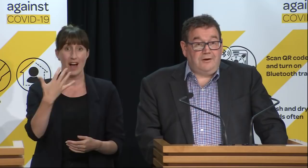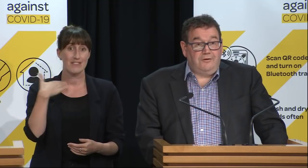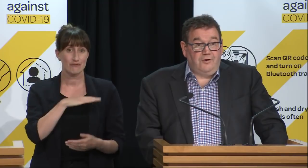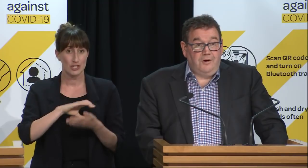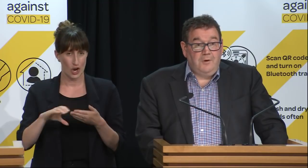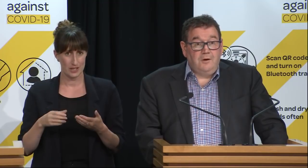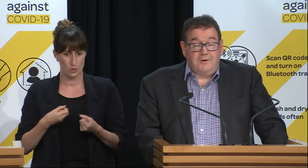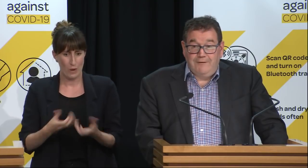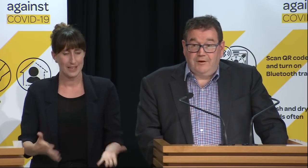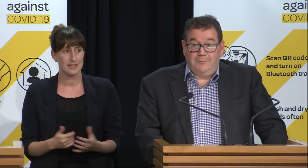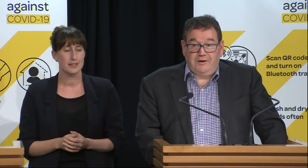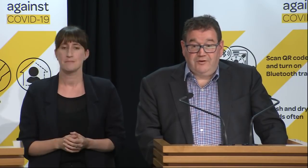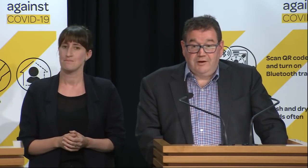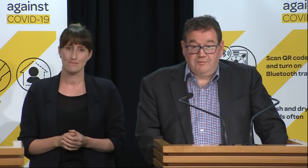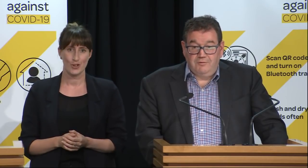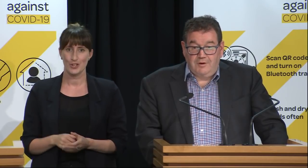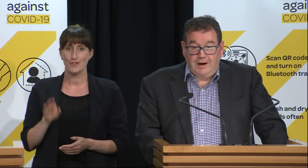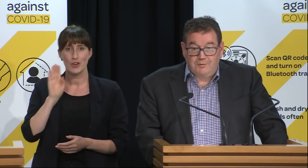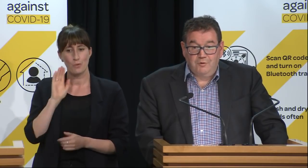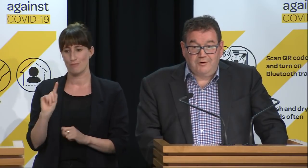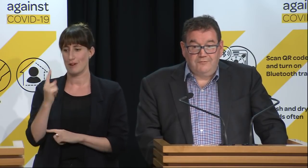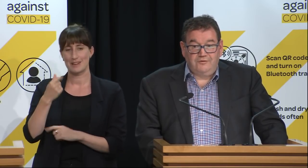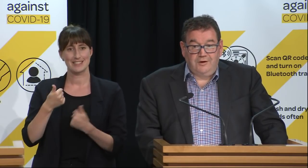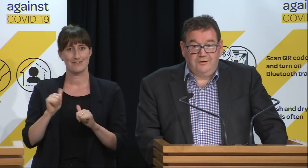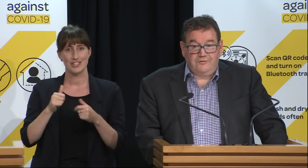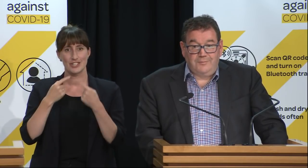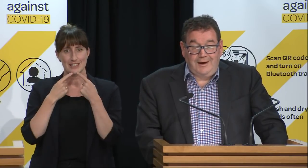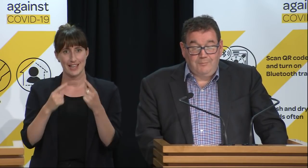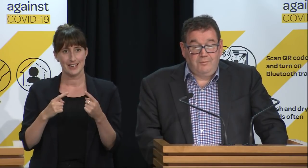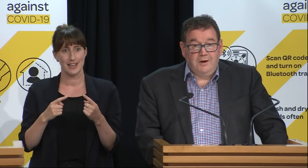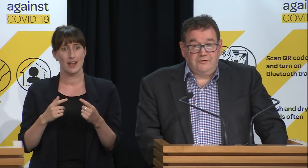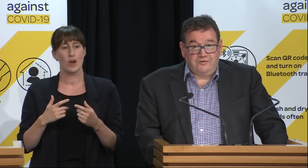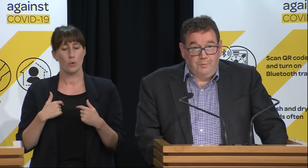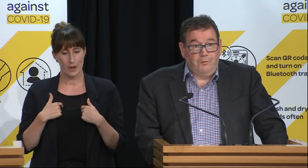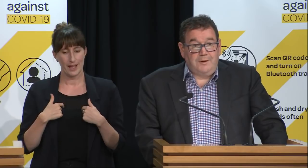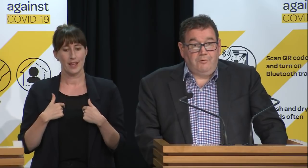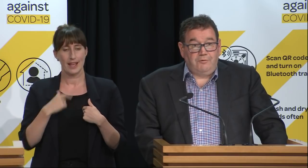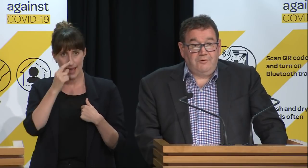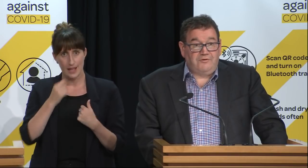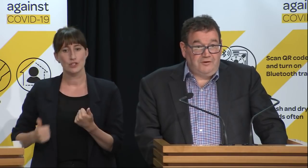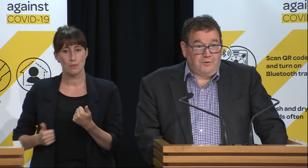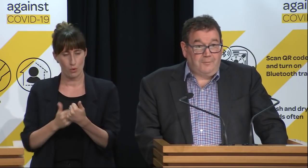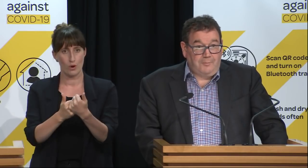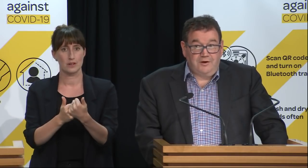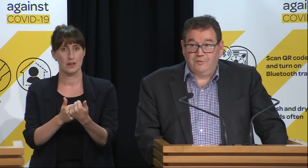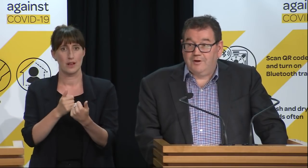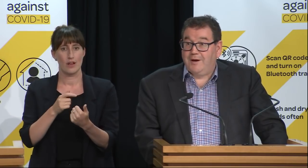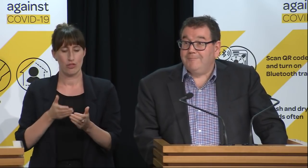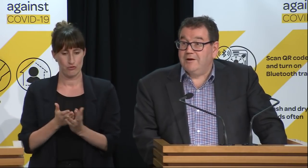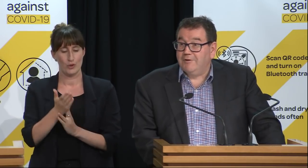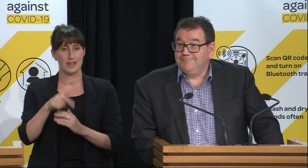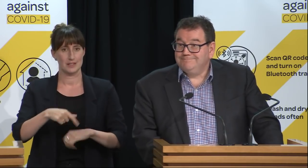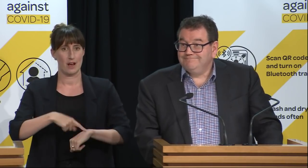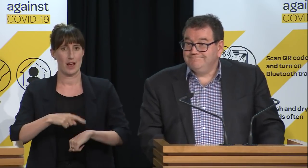that we had at the time. We have the capacity, through the hard work of New Zealanders, to be able to support people through this. That's what I'm up here talking